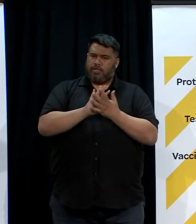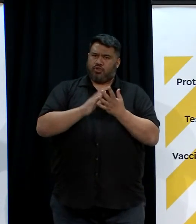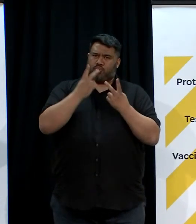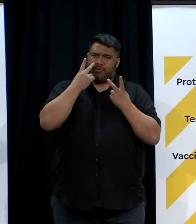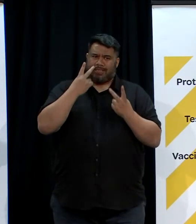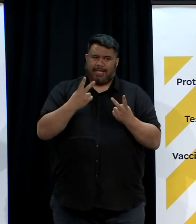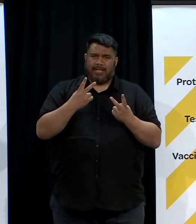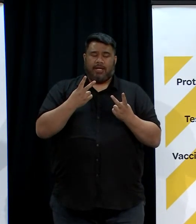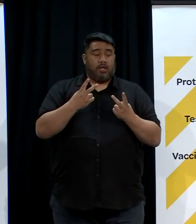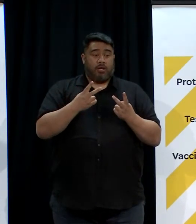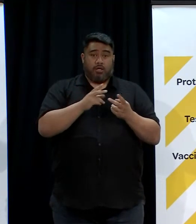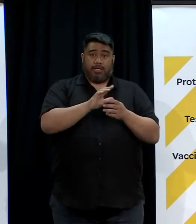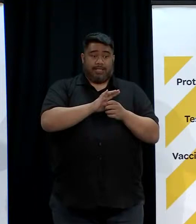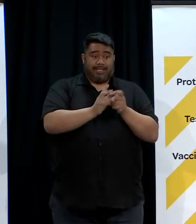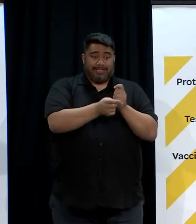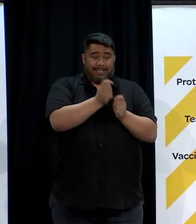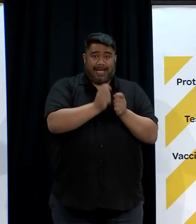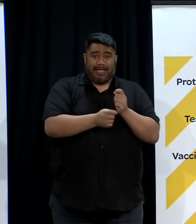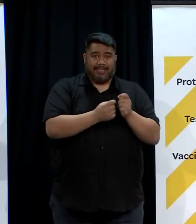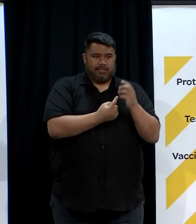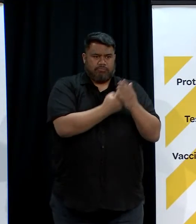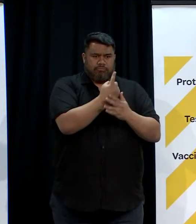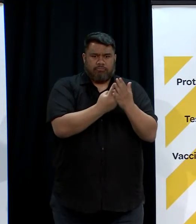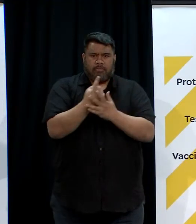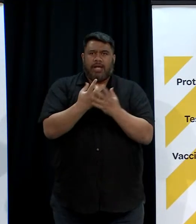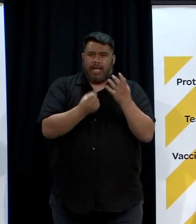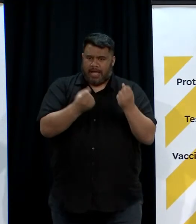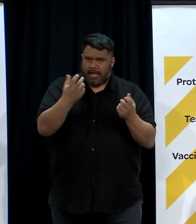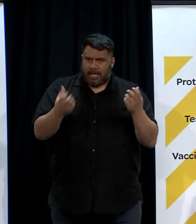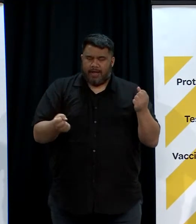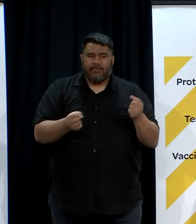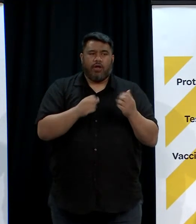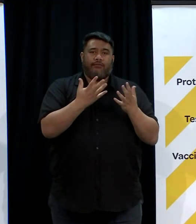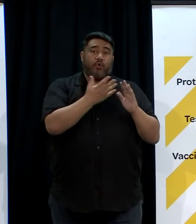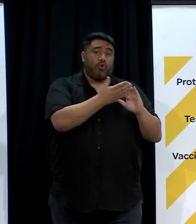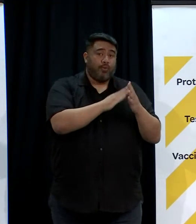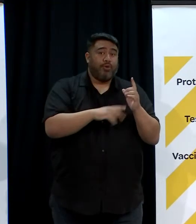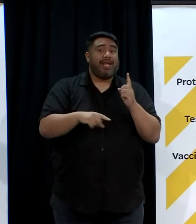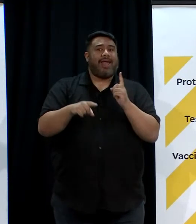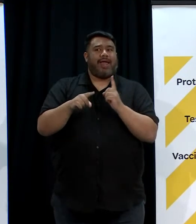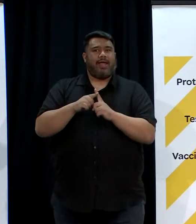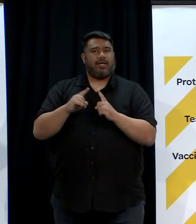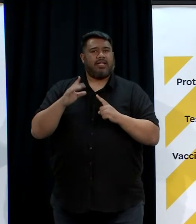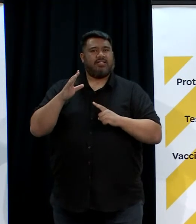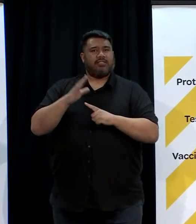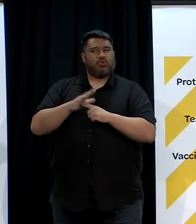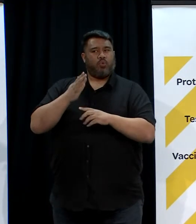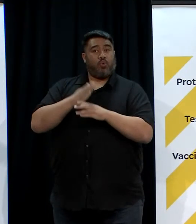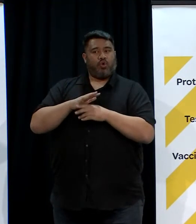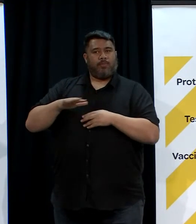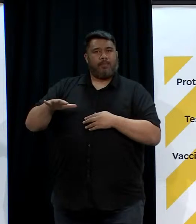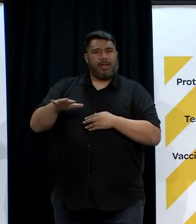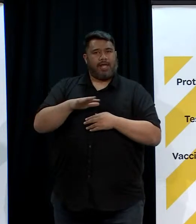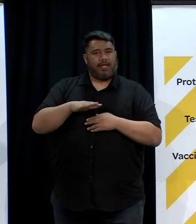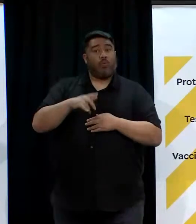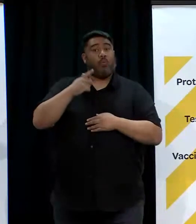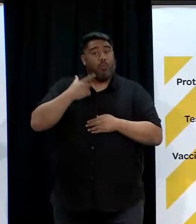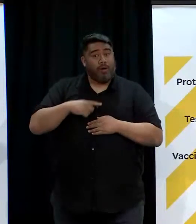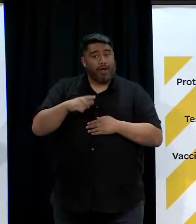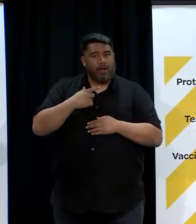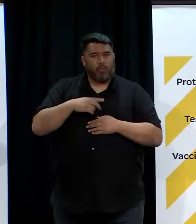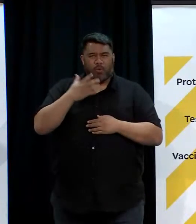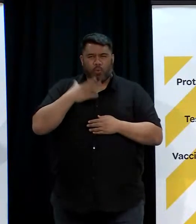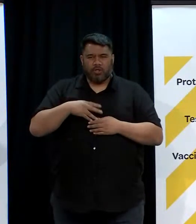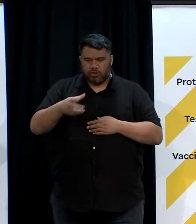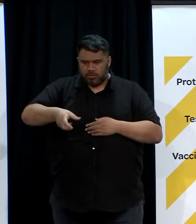pop-up testing sites in different communities and also in essential workplaces, exactly to get to the bottom of whether there is